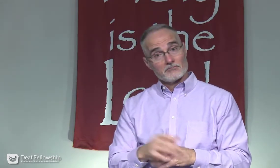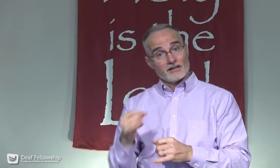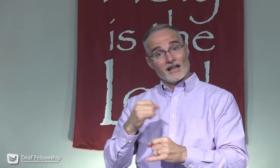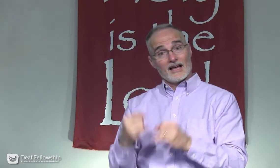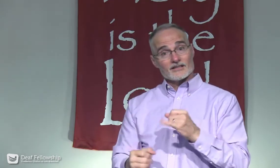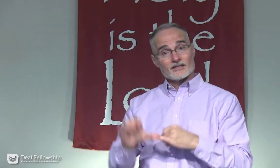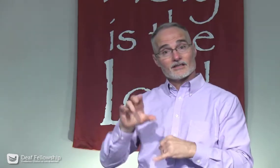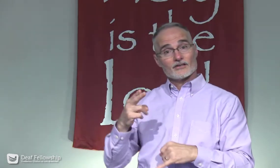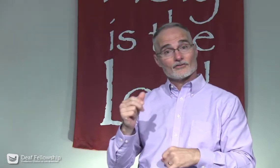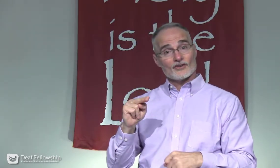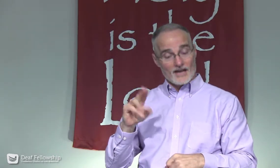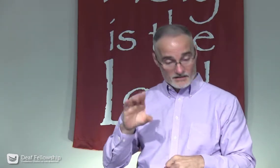Will he?